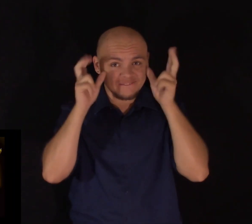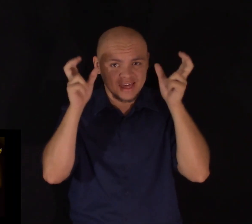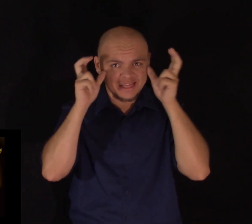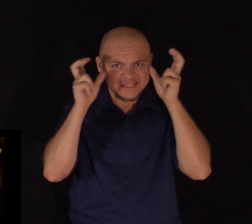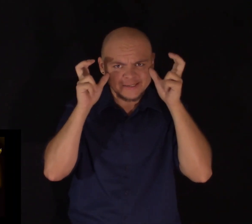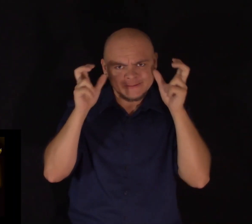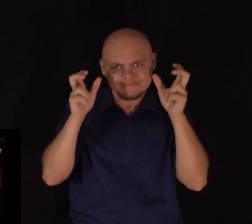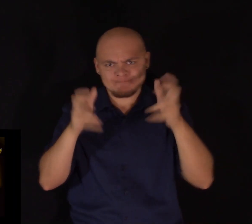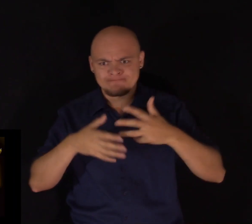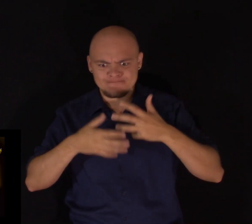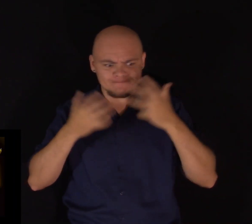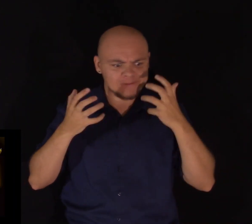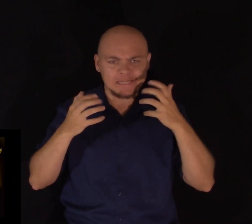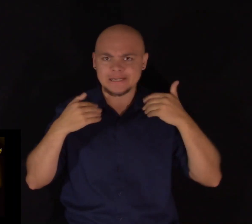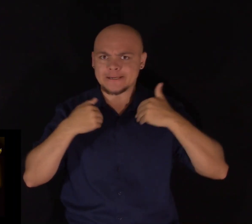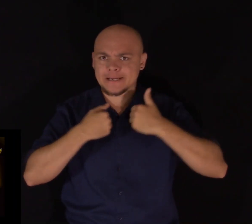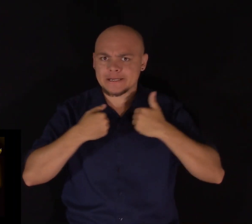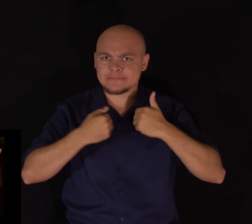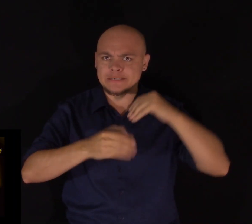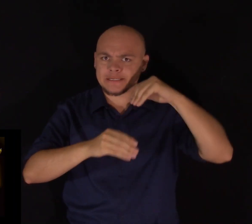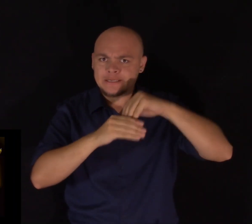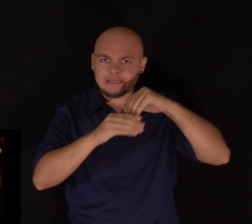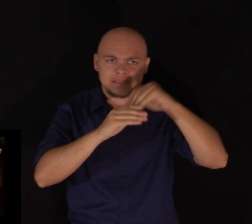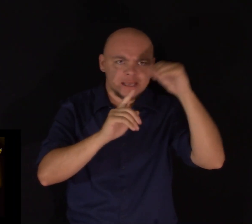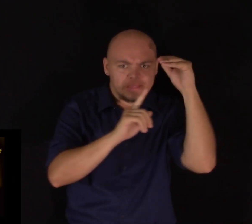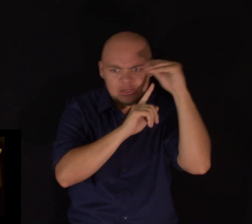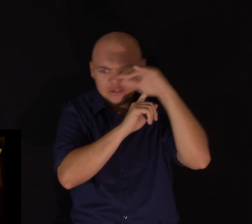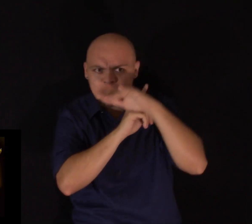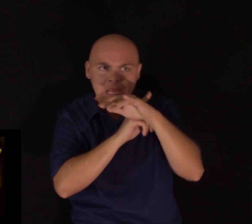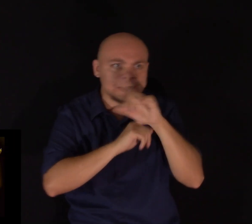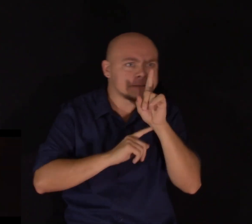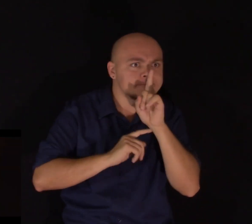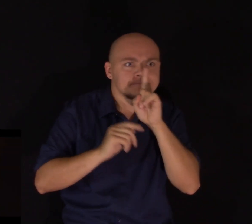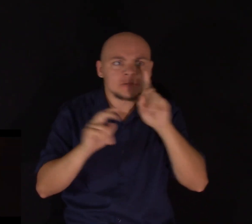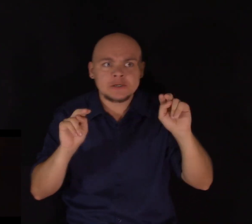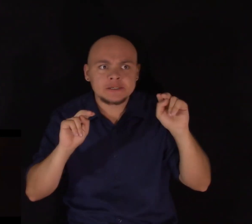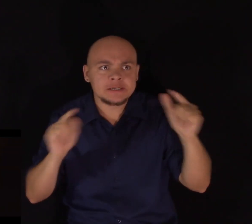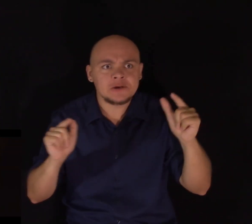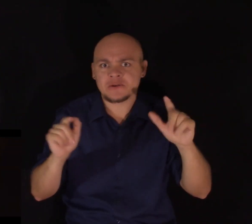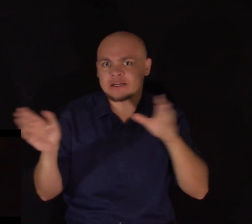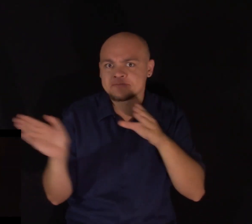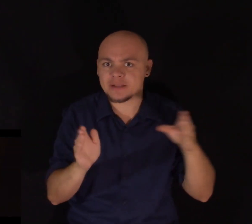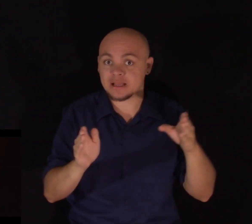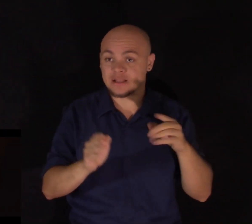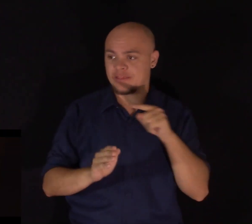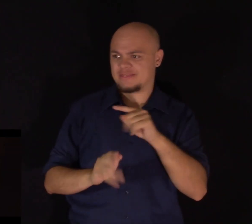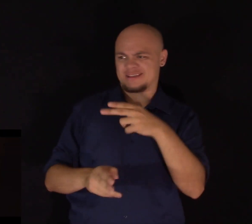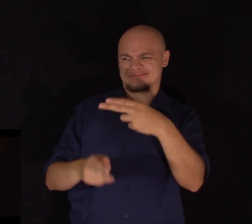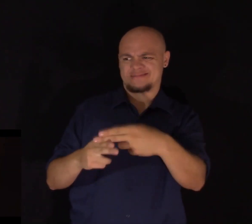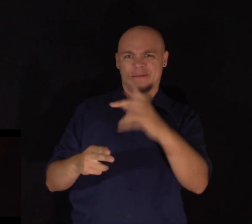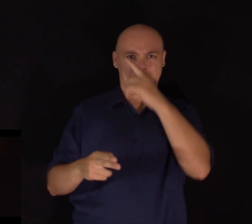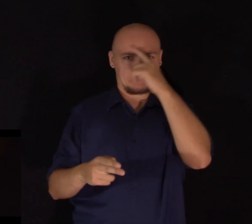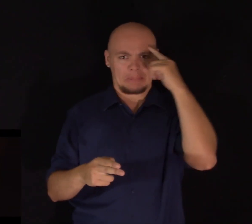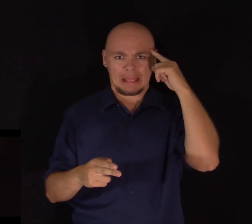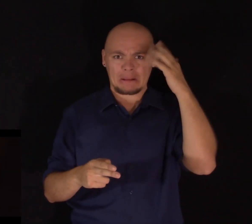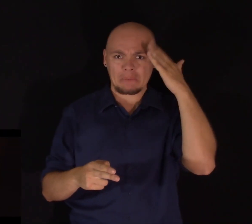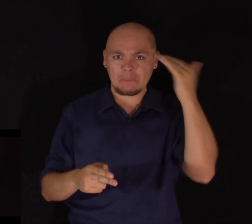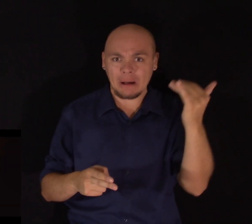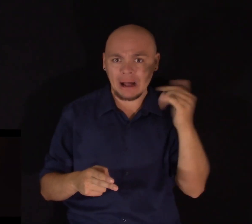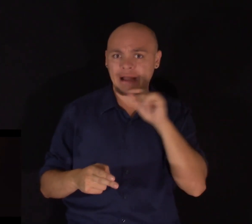evil, mean animal that's lurking in the shadows, up to no good. They've gotten a bad rap that has unfortunately had